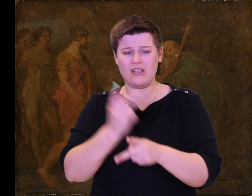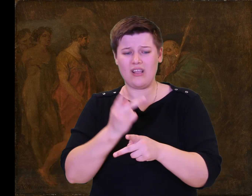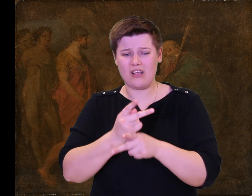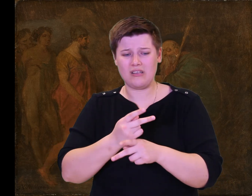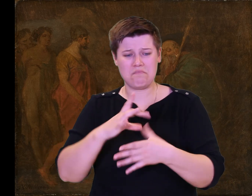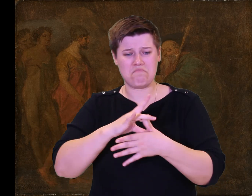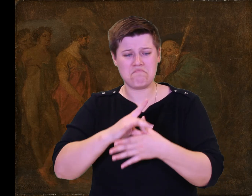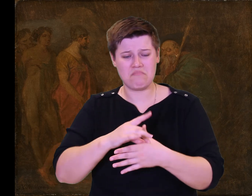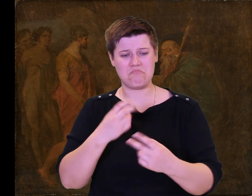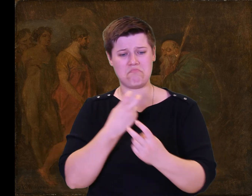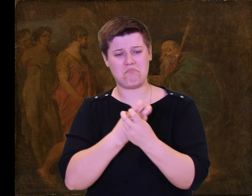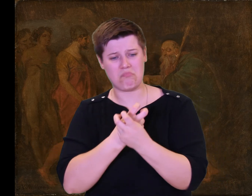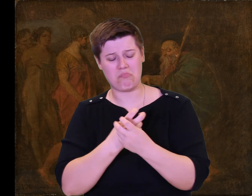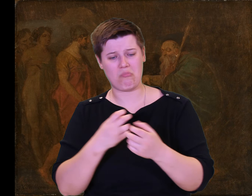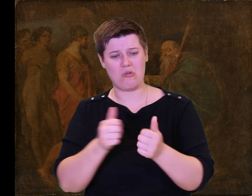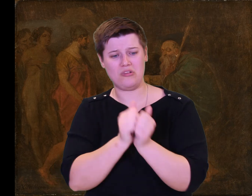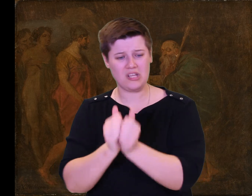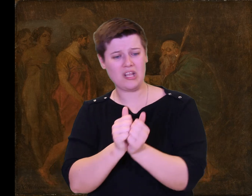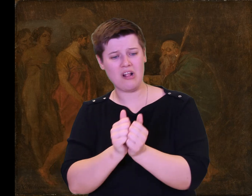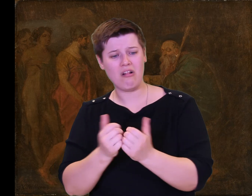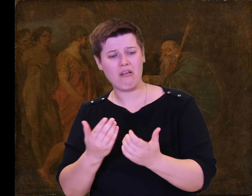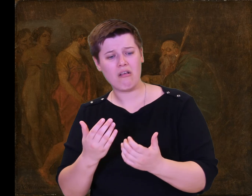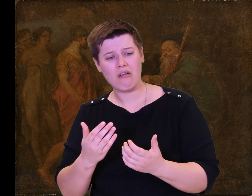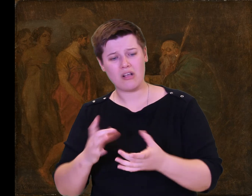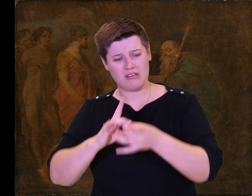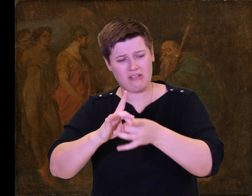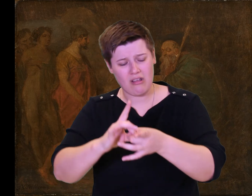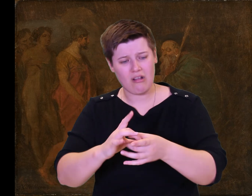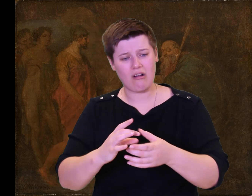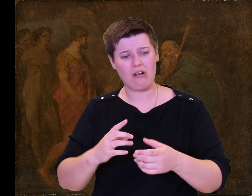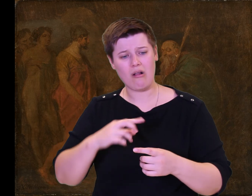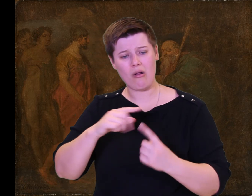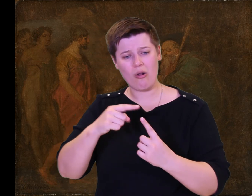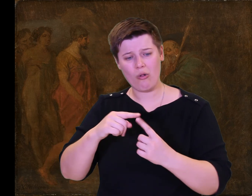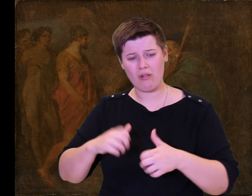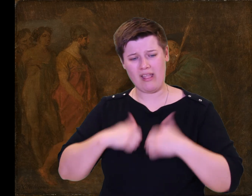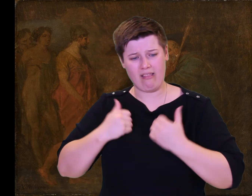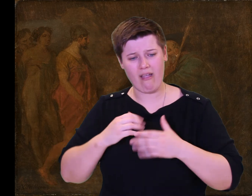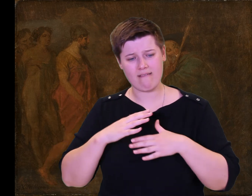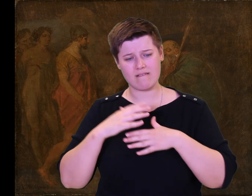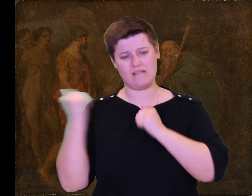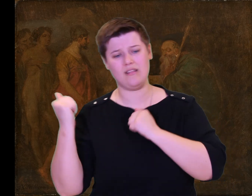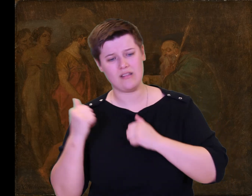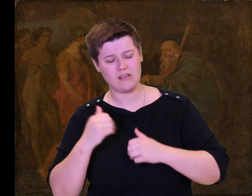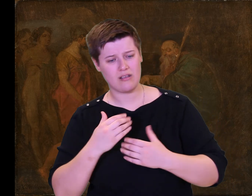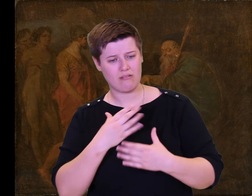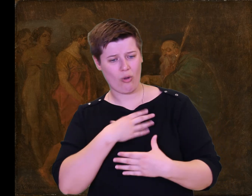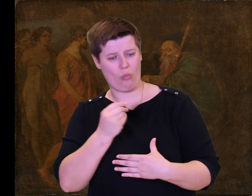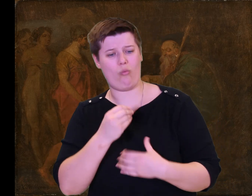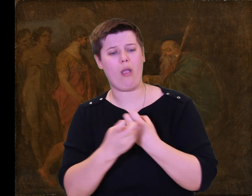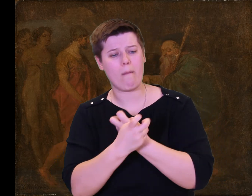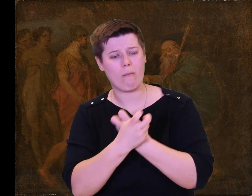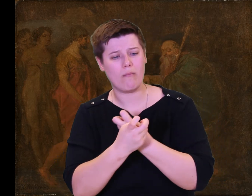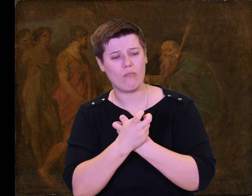But is this really you? Or has the Queen sent me a phantom to increase my grief?